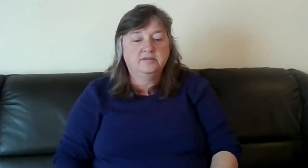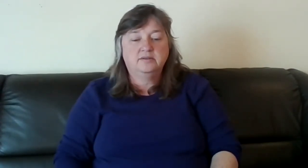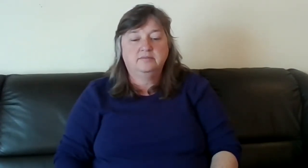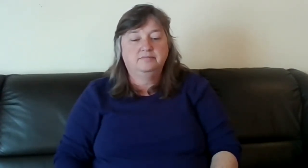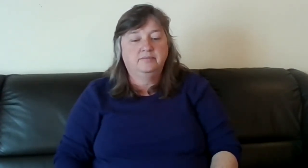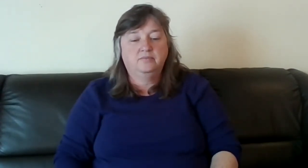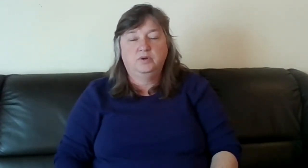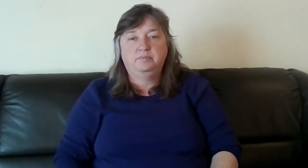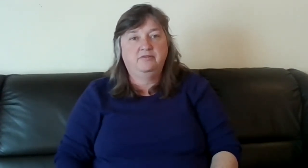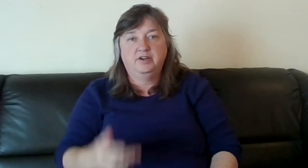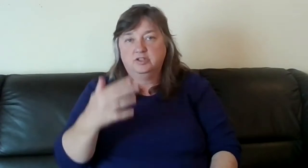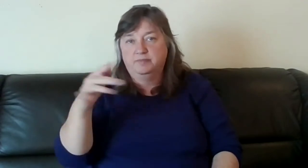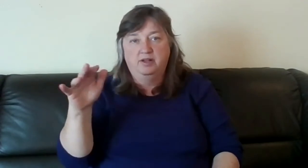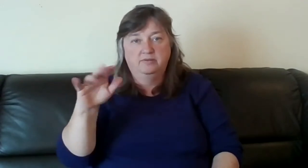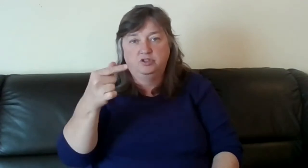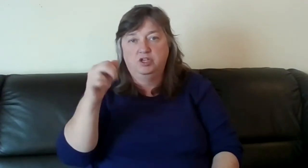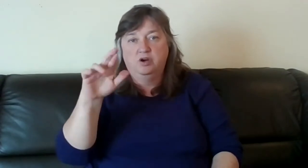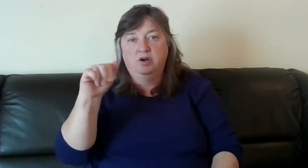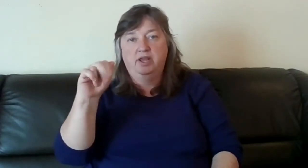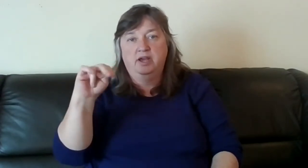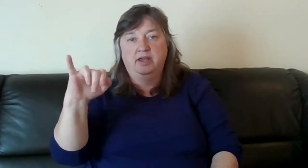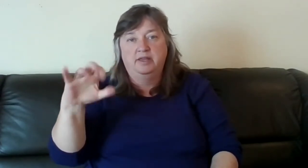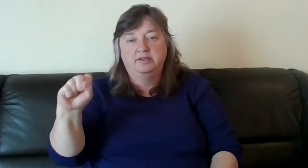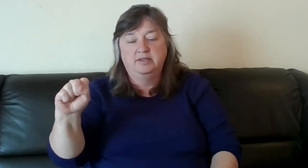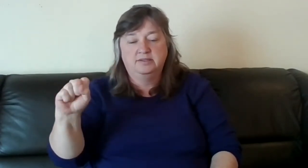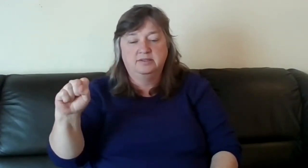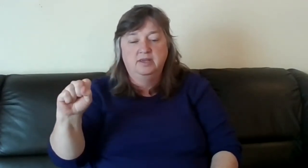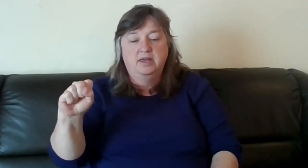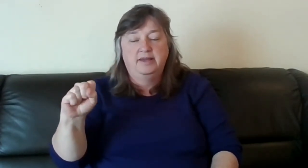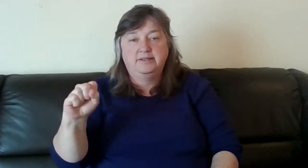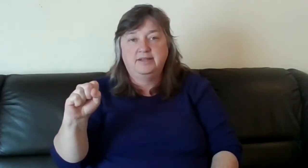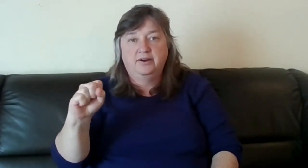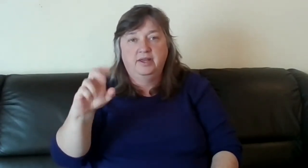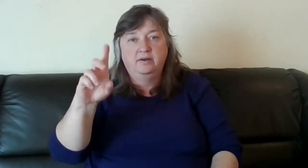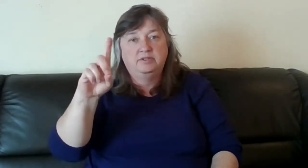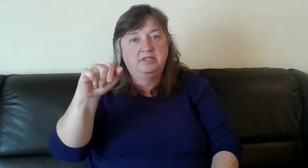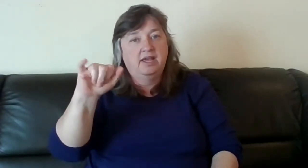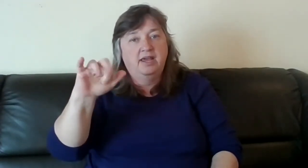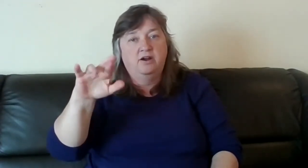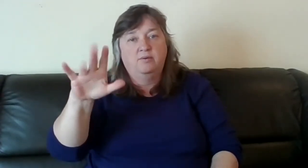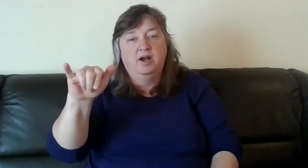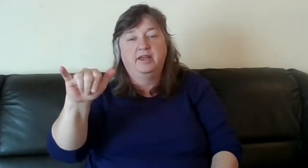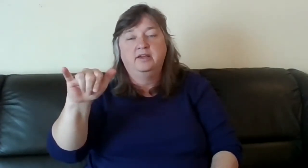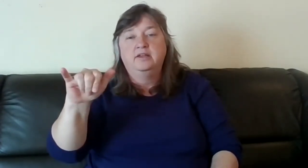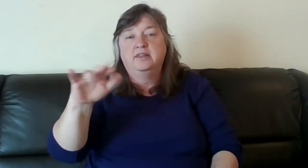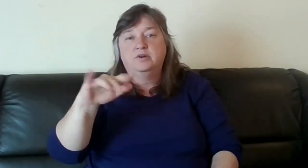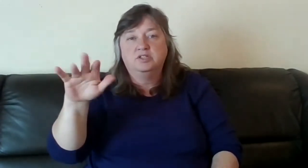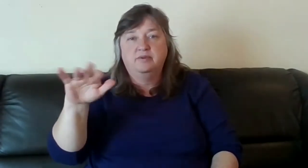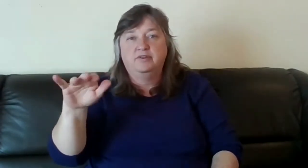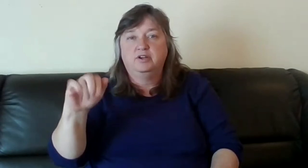Grains would be fingerspell, G-R-A-I-N-S, and dairy would D-A-R-Y. That would also be